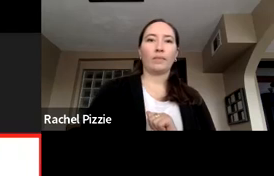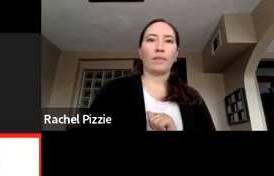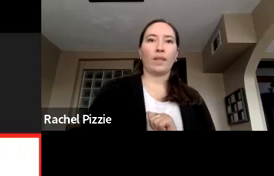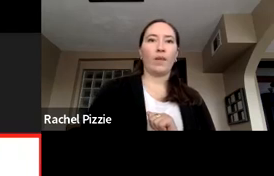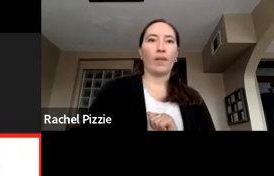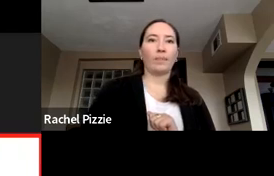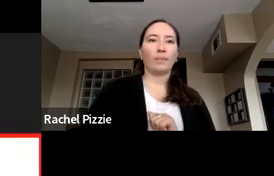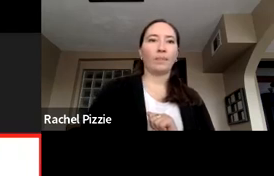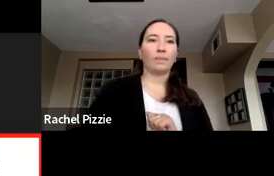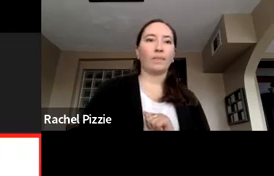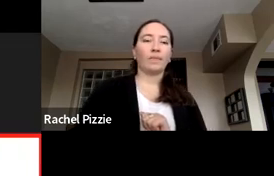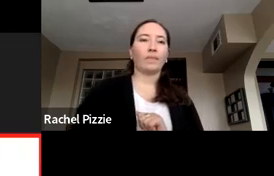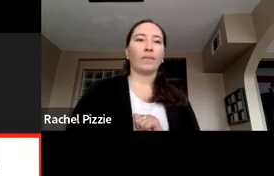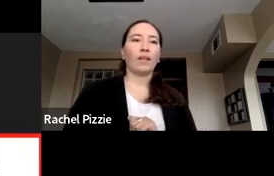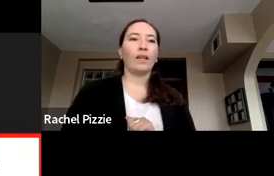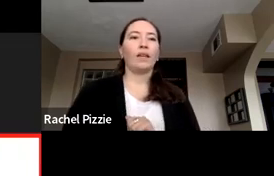Okay.